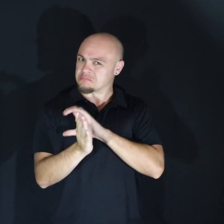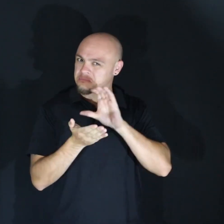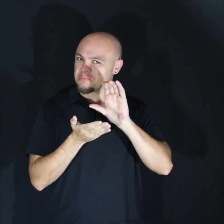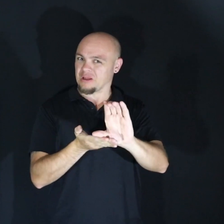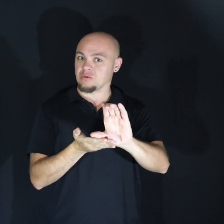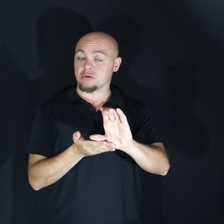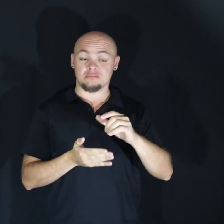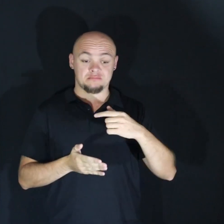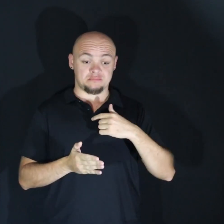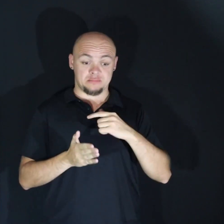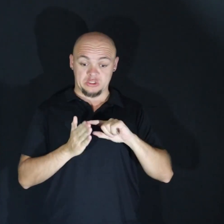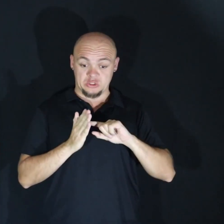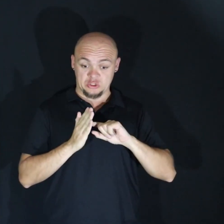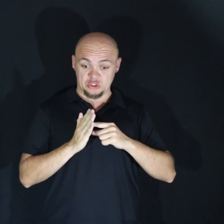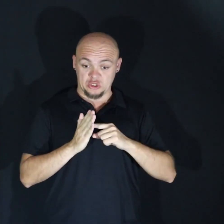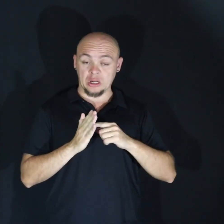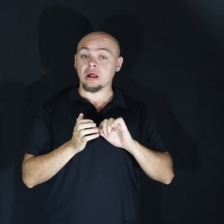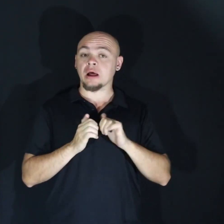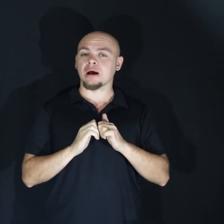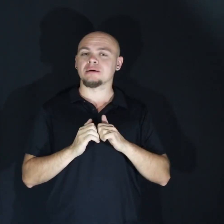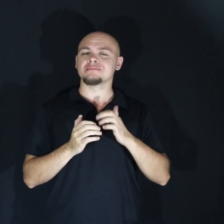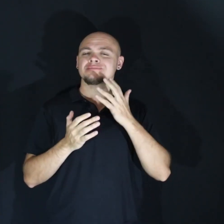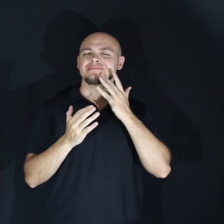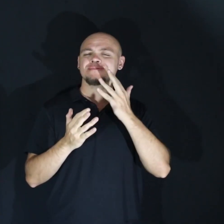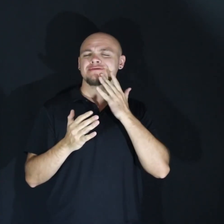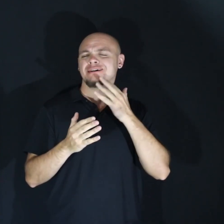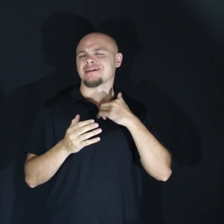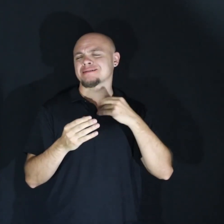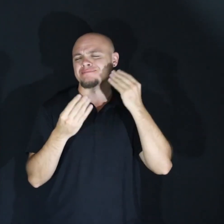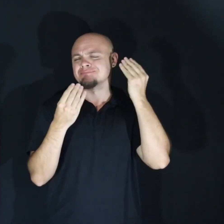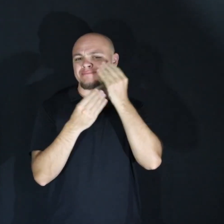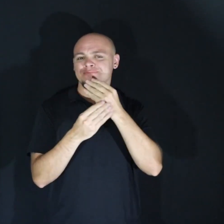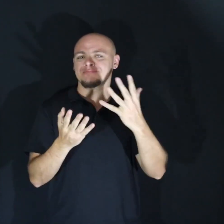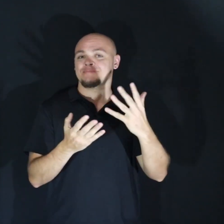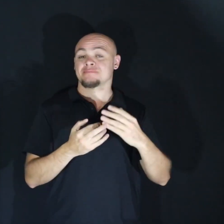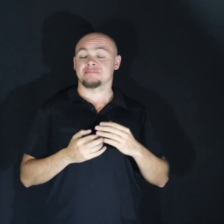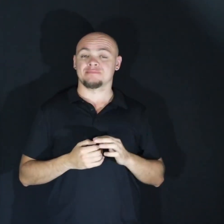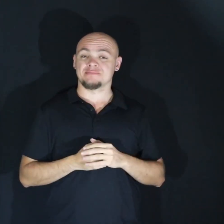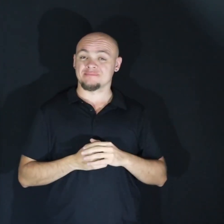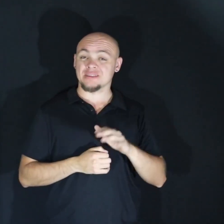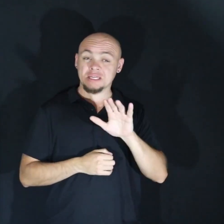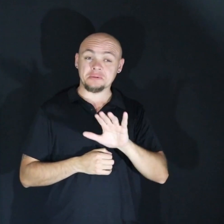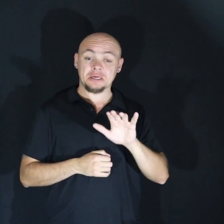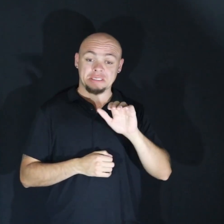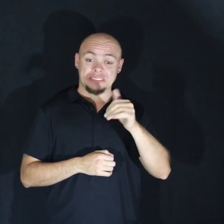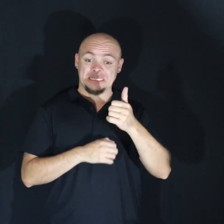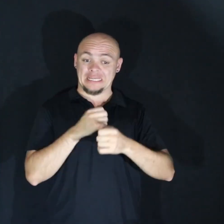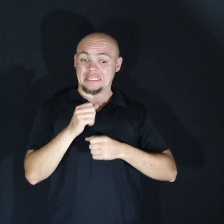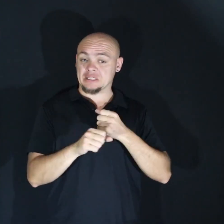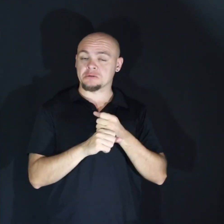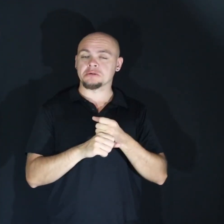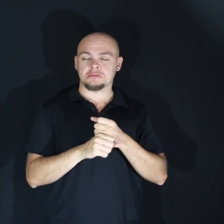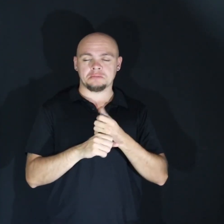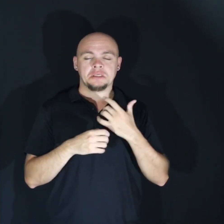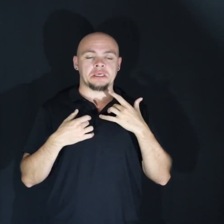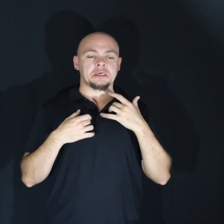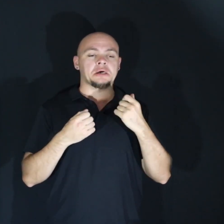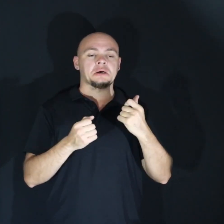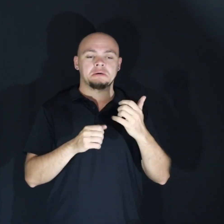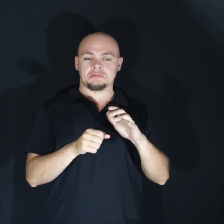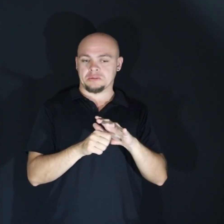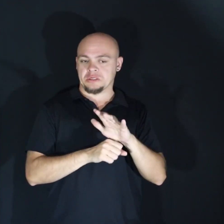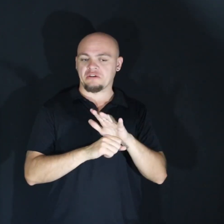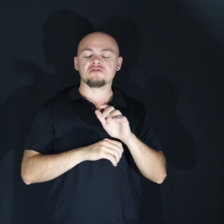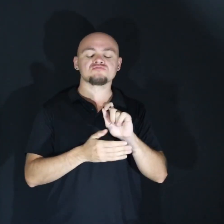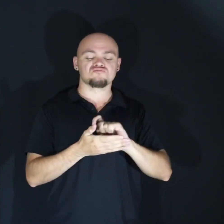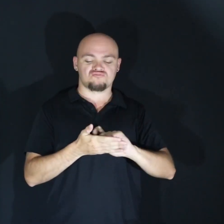I started with the song that I shared with you. Now, it took me about 10 years before I felt healed enough to write it, but